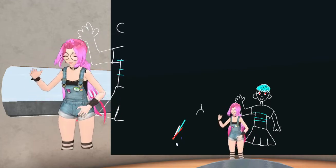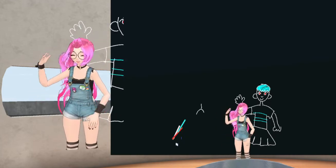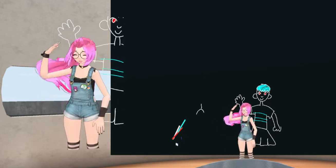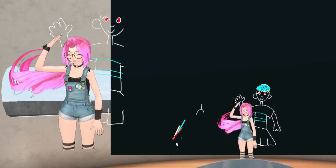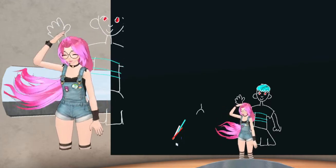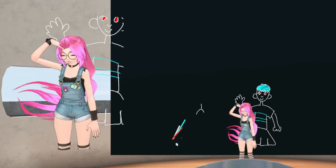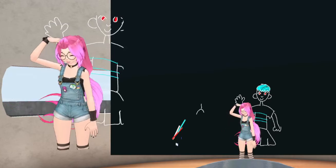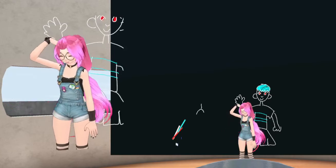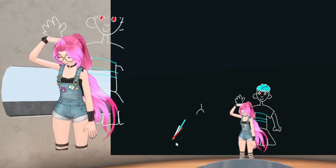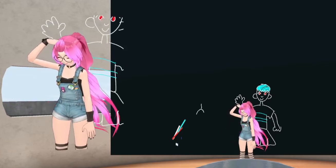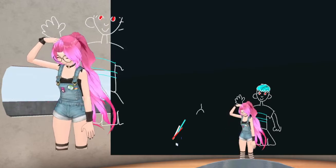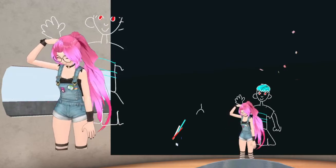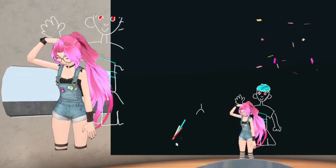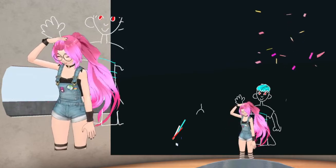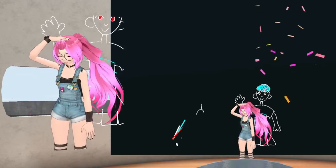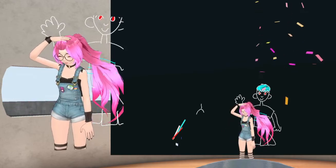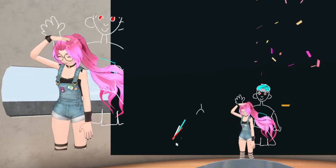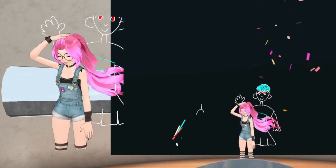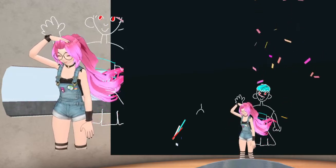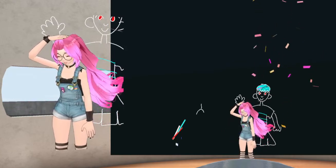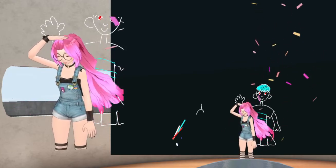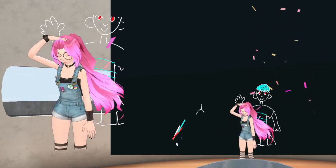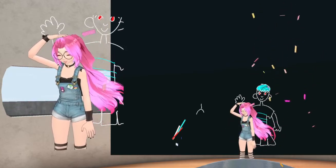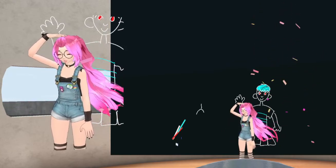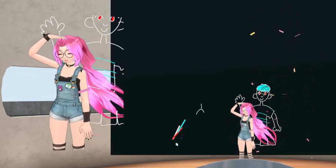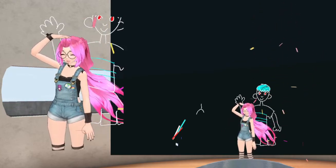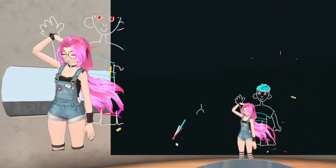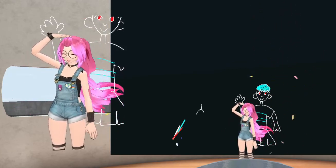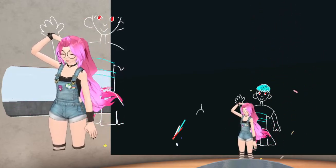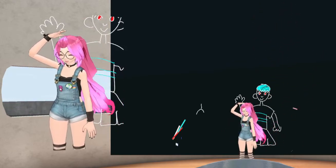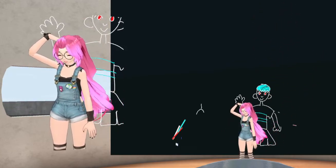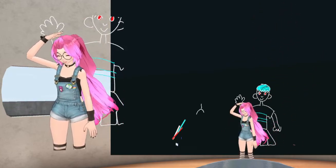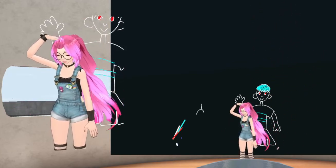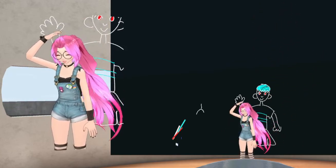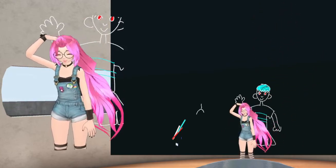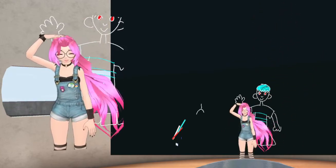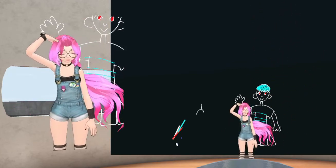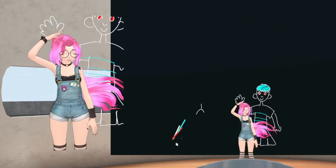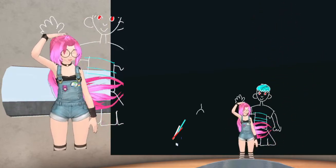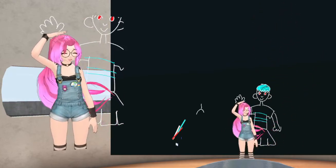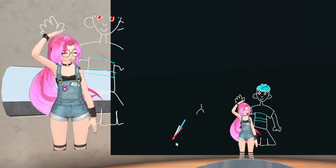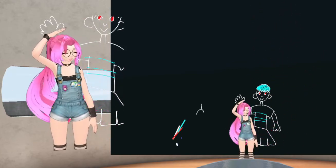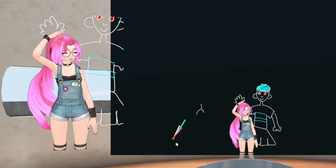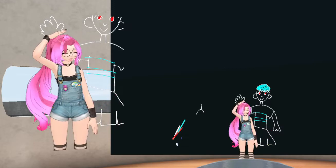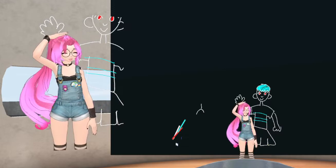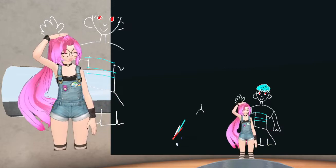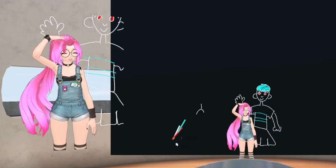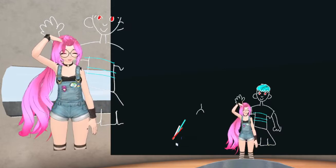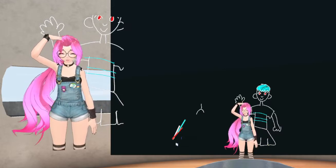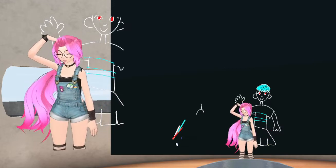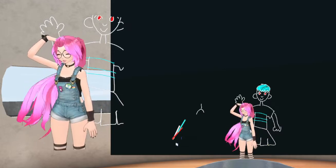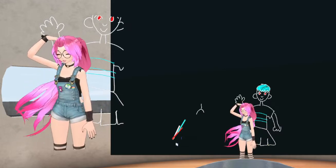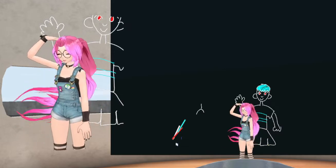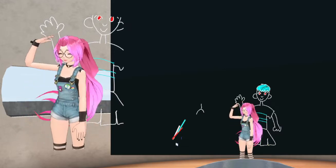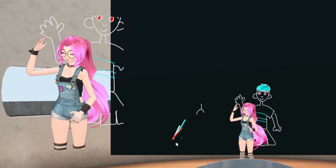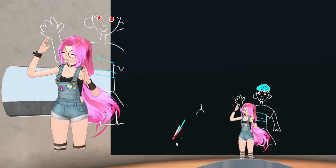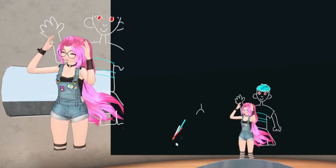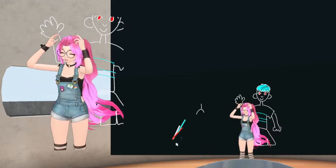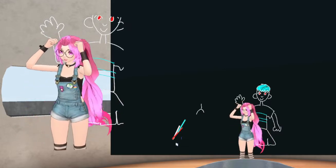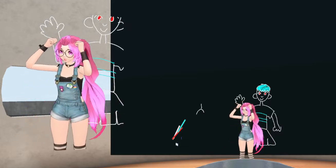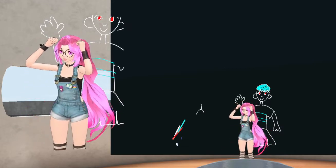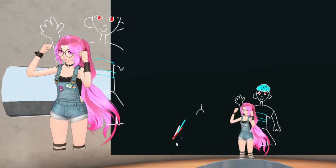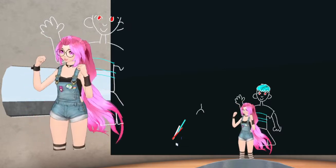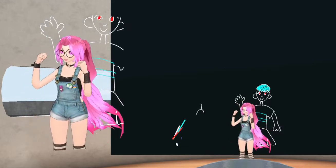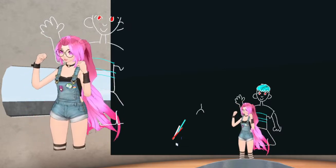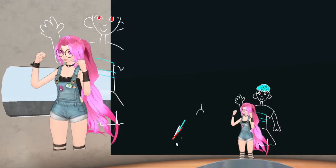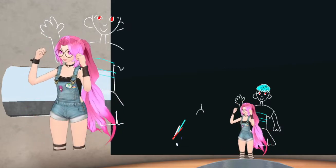Hat. Oh, good. Hat. Just it's very fun side. Just like a head pat. Hat. Yeah. If it's a